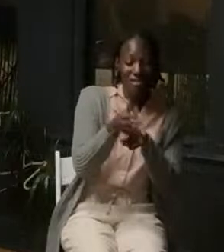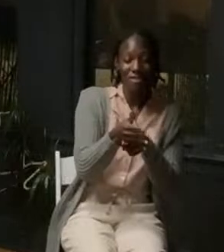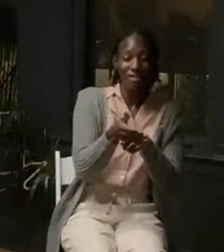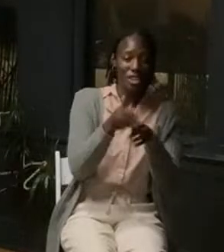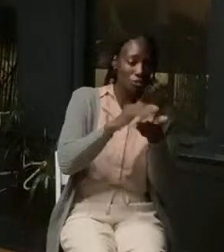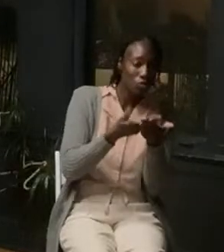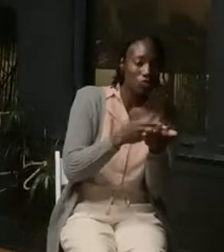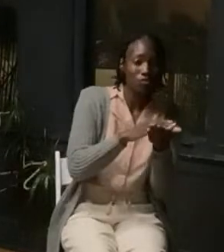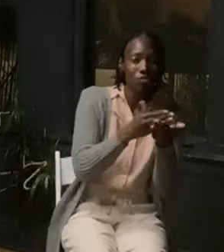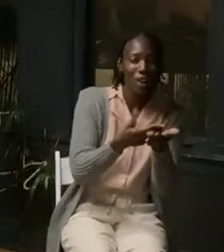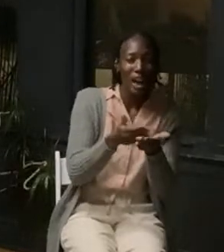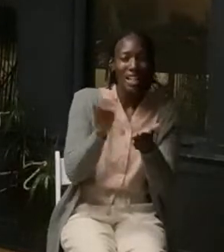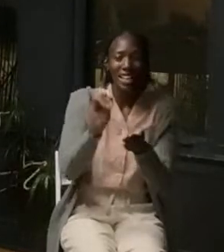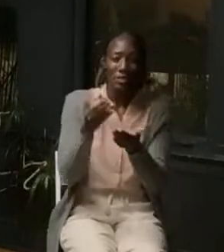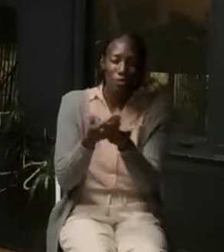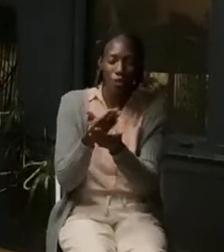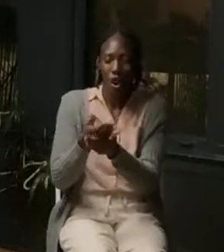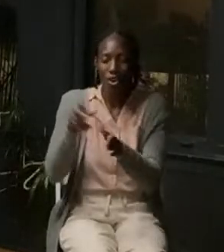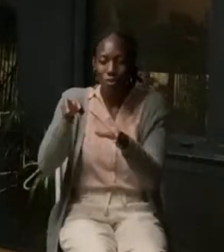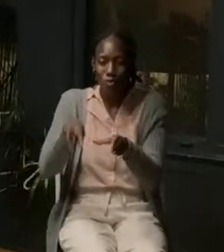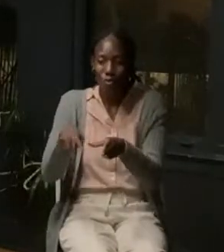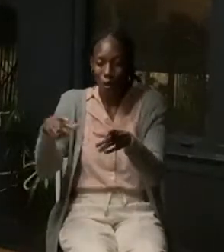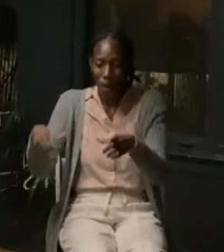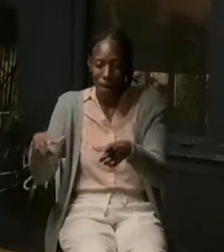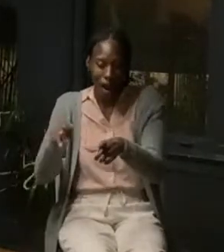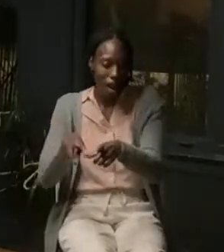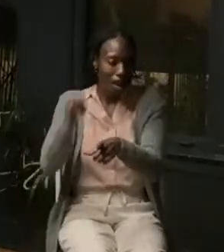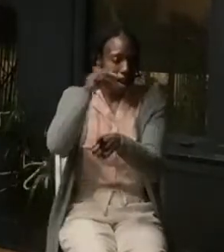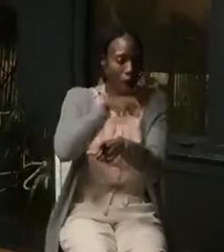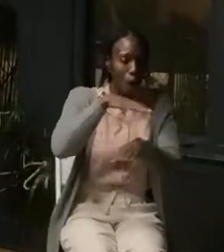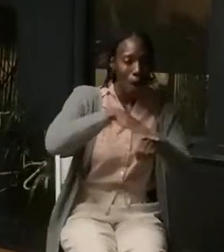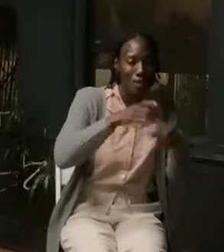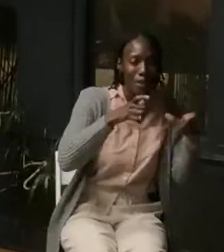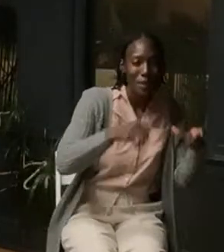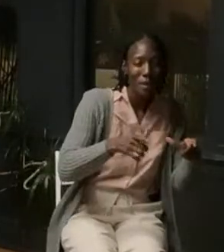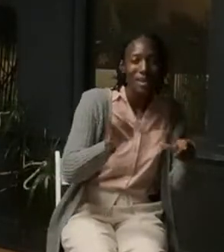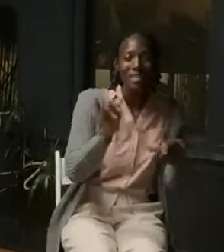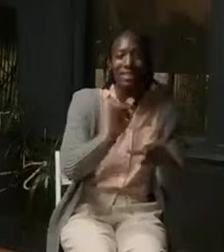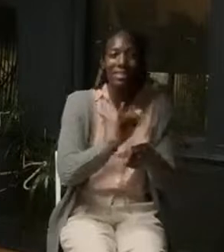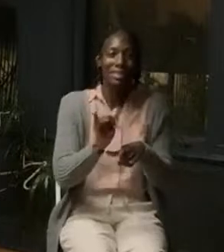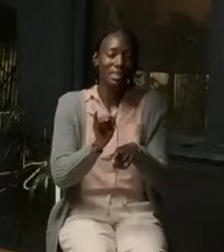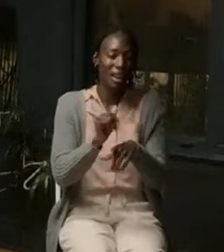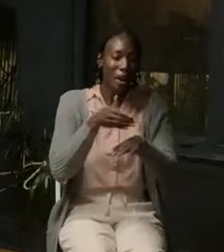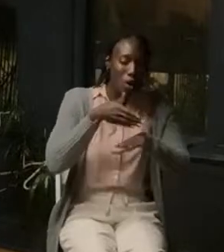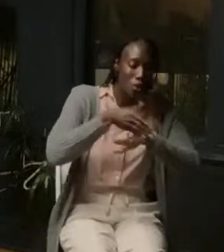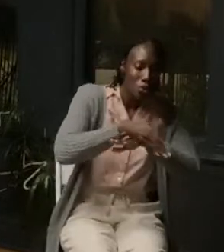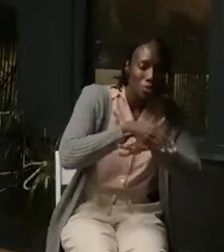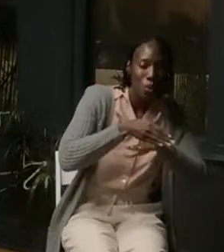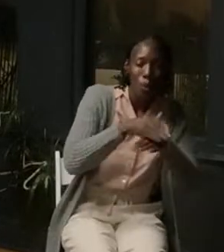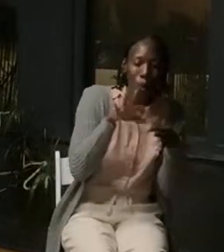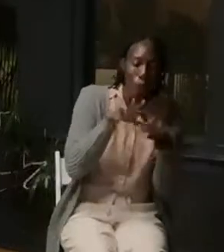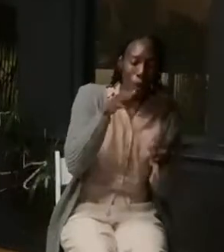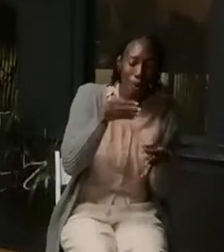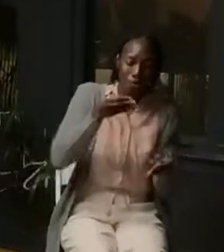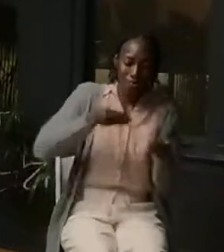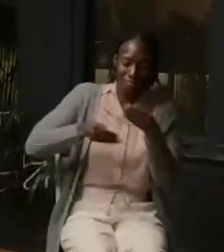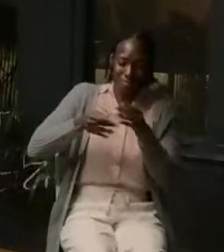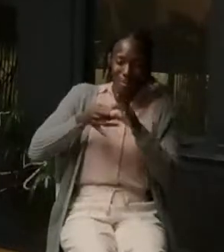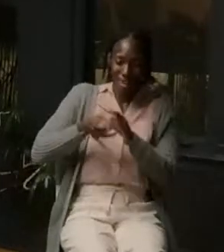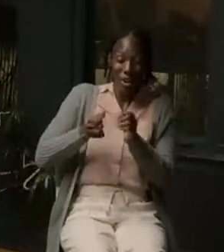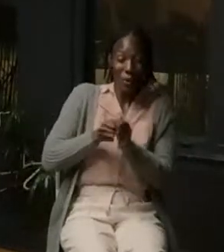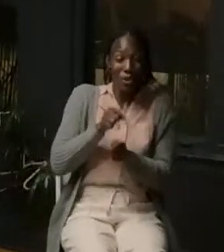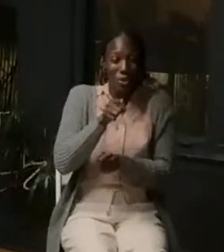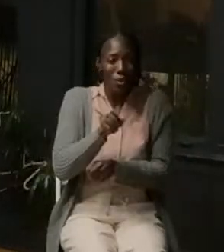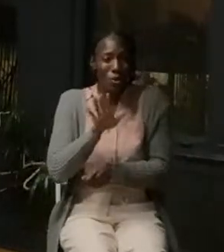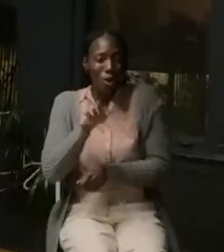onto plate. This that cherrywood kiss, that pecan soul stain, that mesquite that knows you and your mama's name.